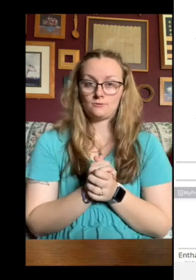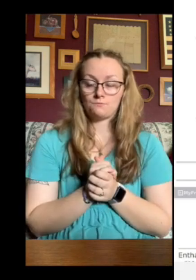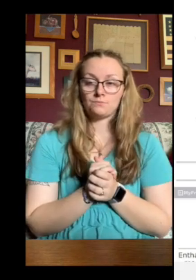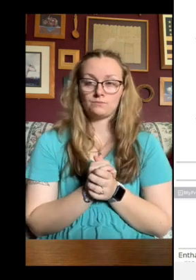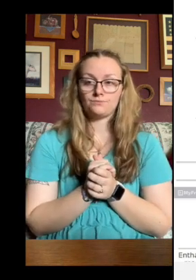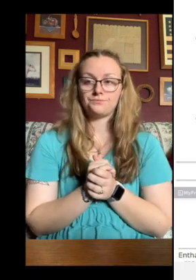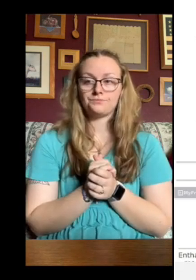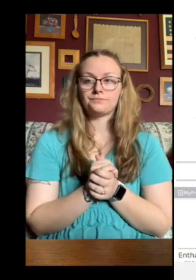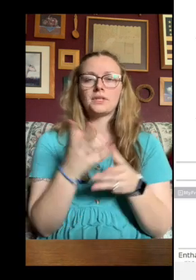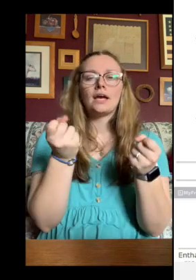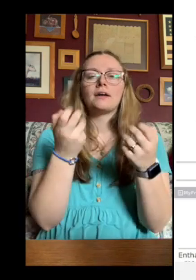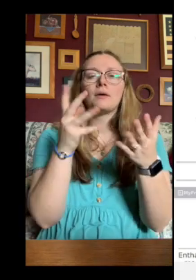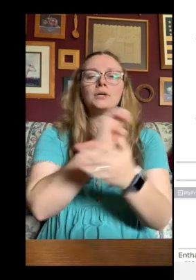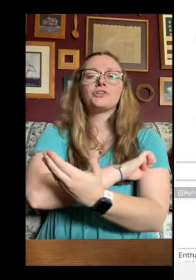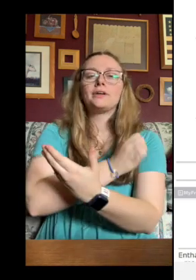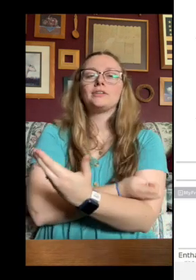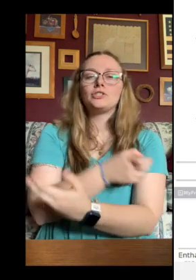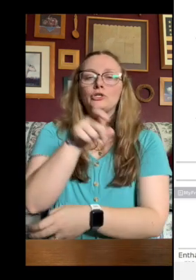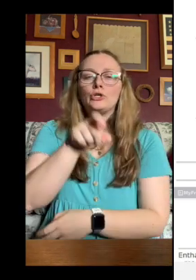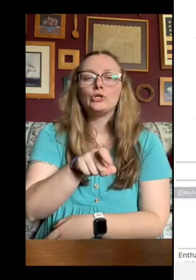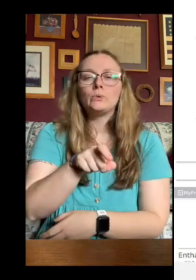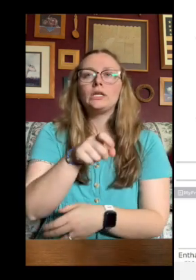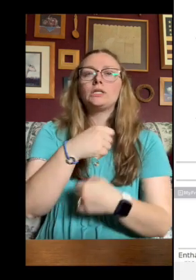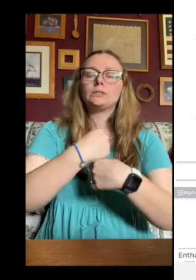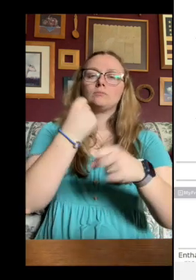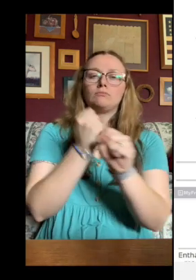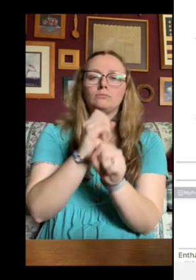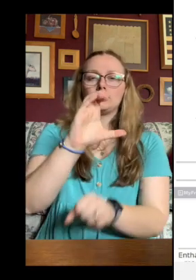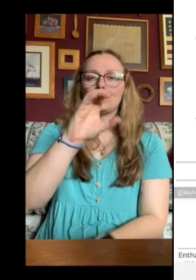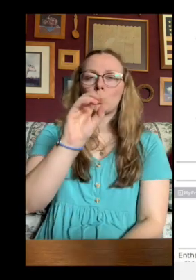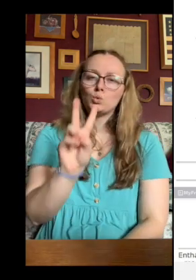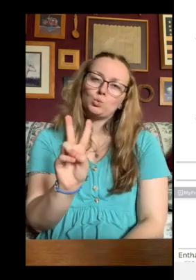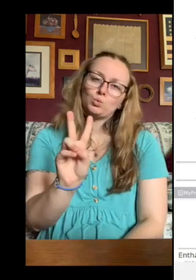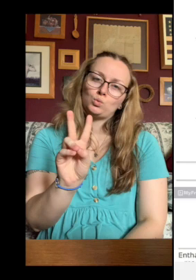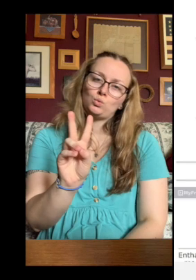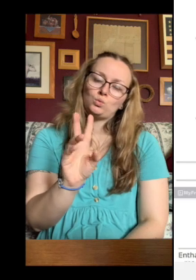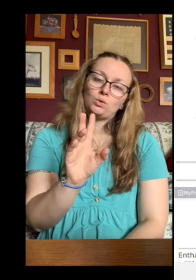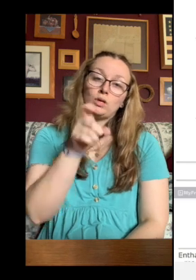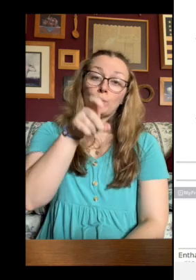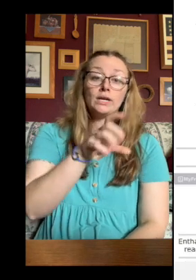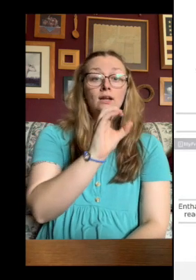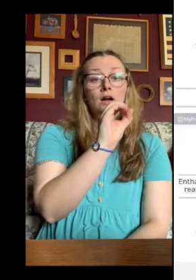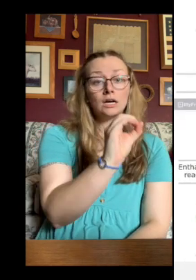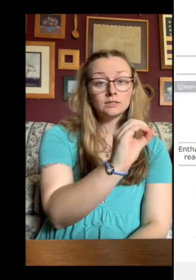energy do you need to make carbon dioxide, oxygen, water?